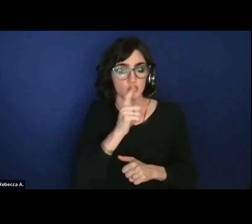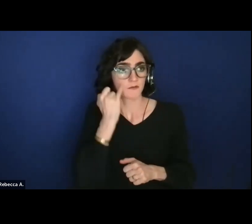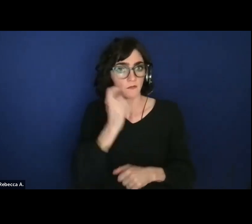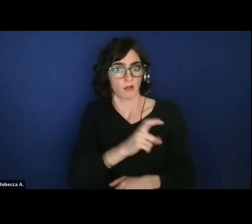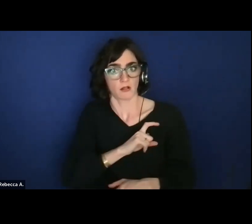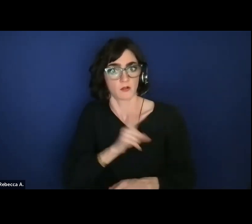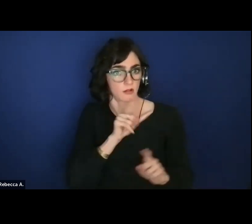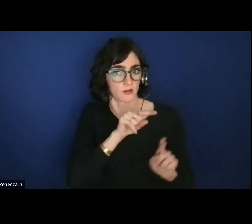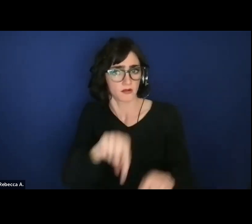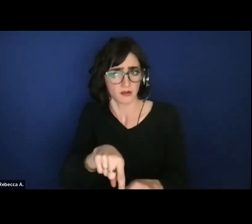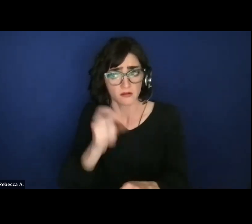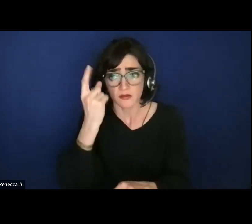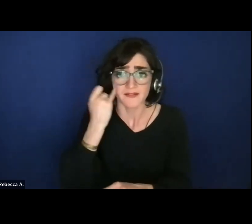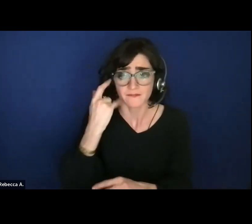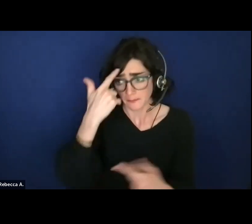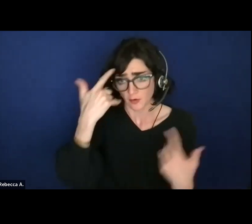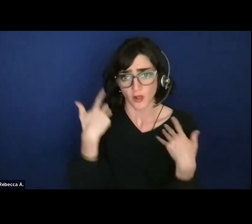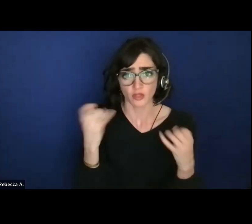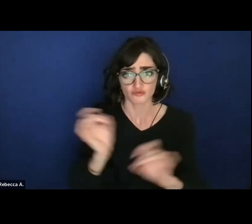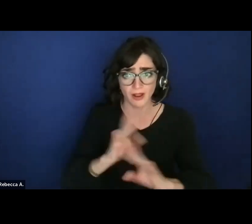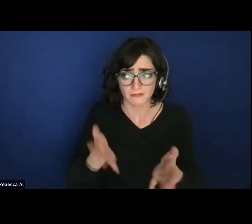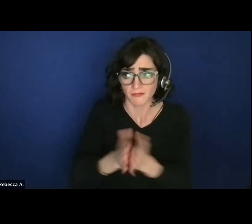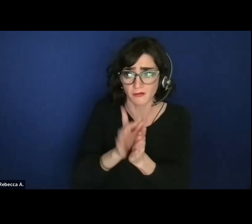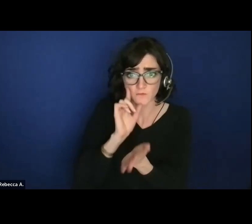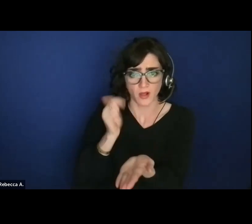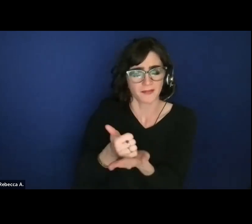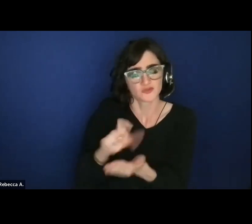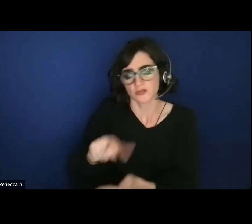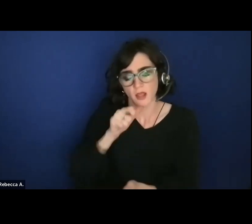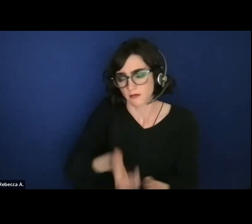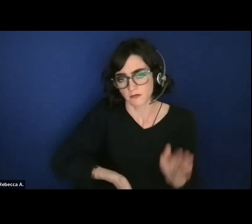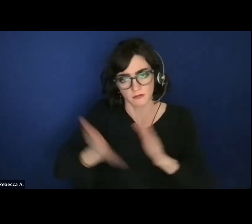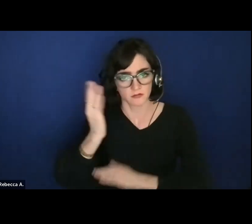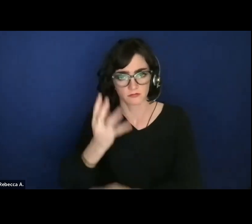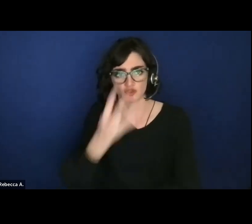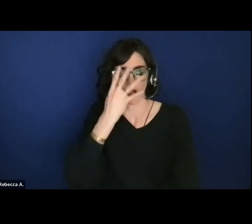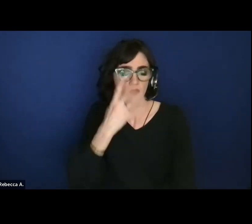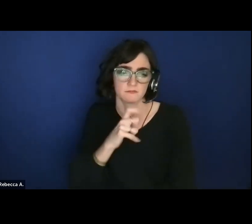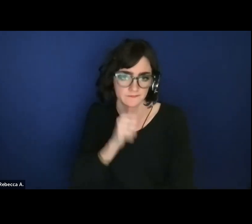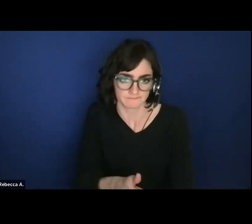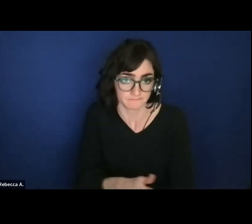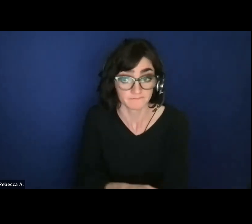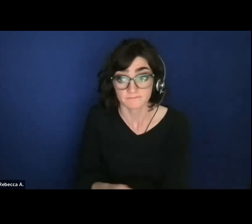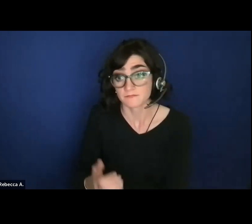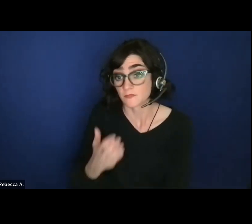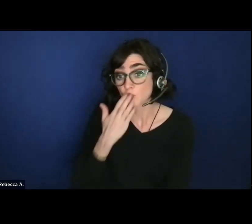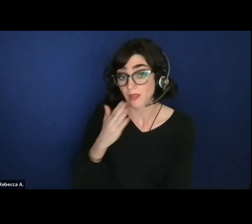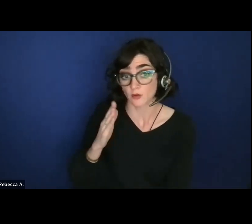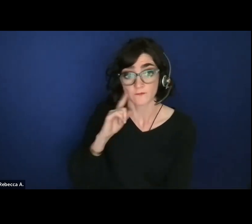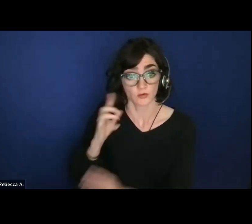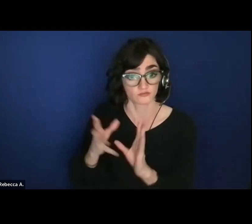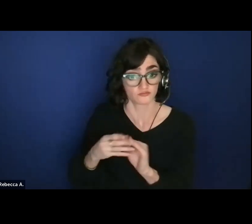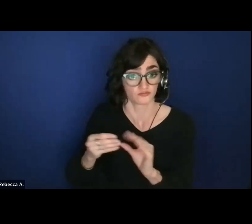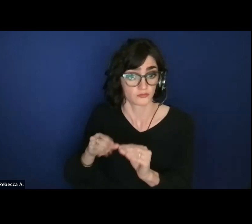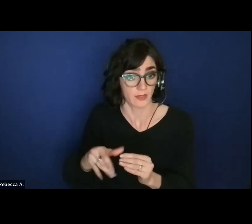should not end up in jail. So thank you, Bipasha, for sharing that story from lived experience